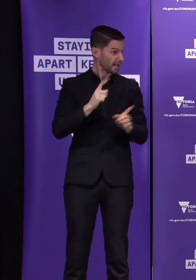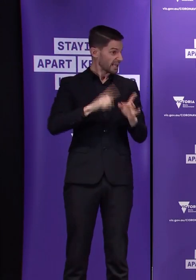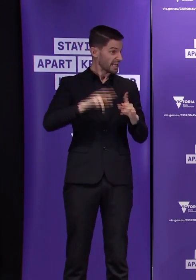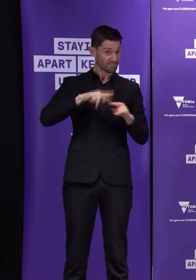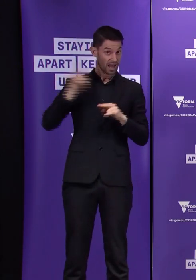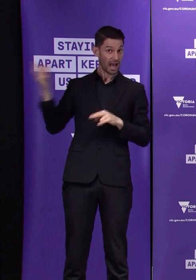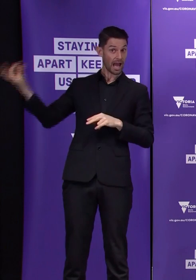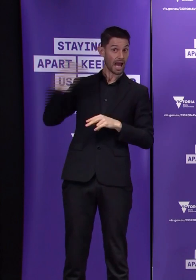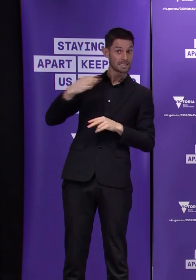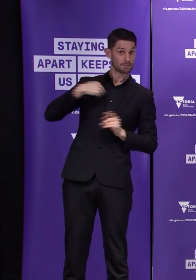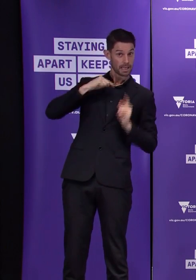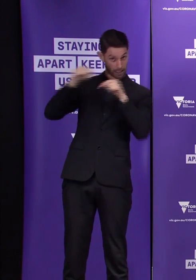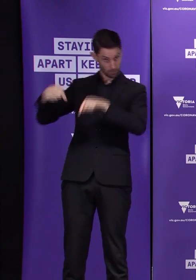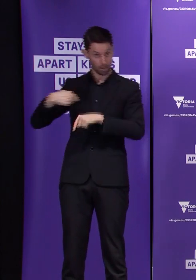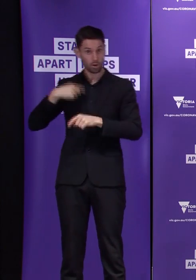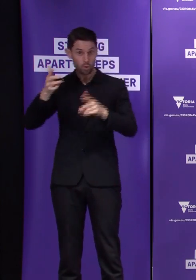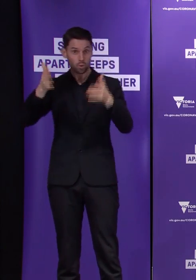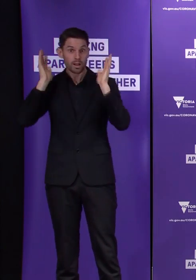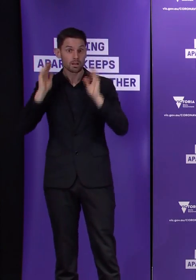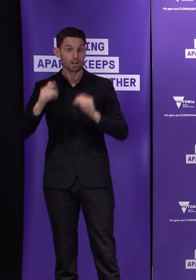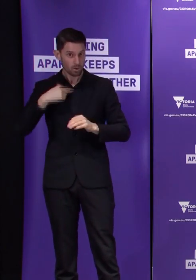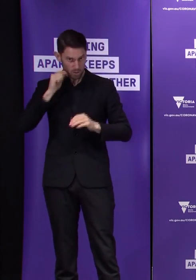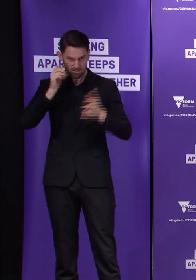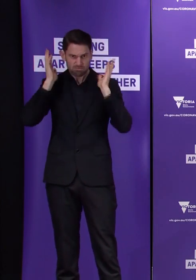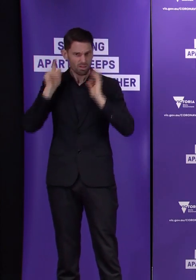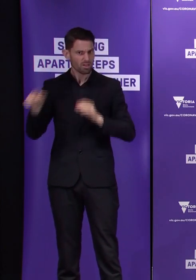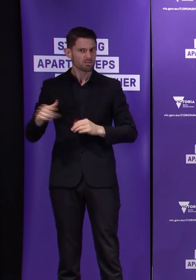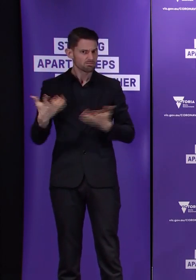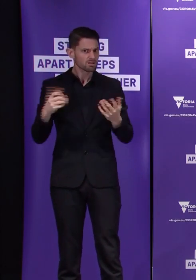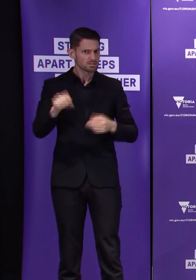I have not been, but if I were called, I'll be there.